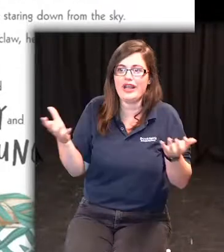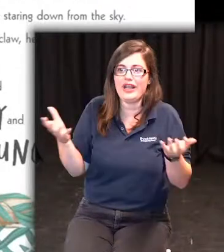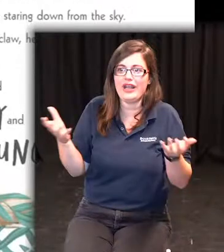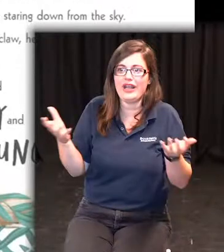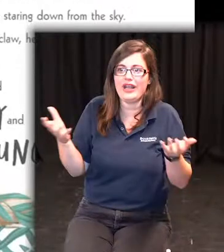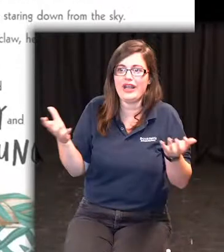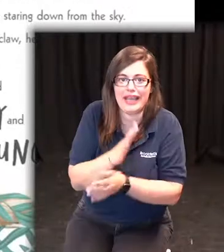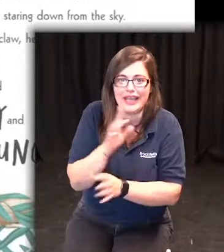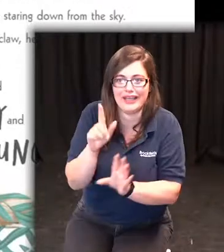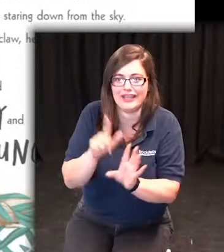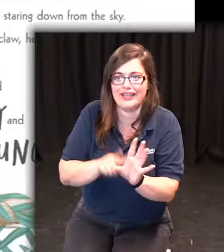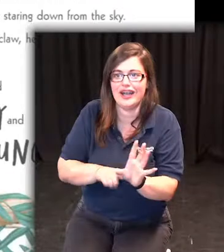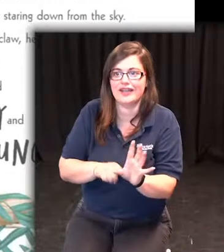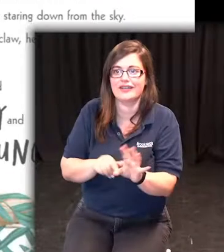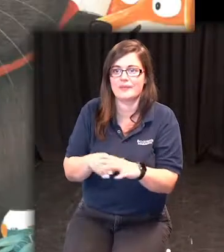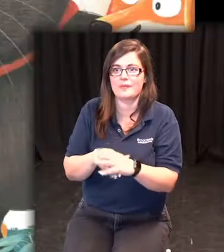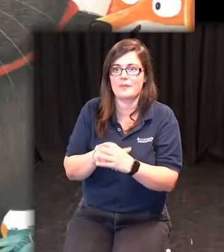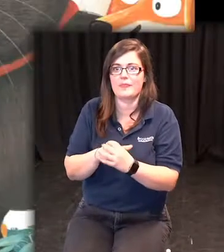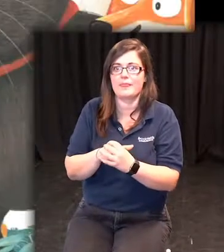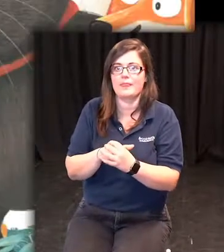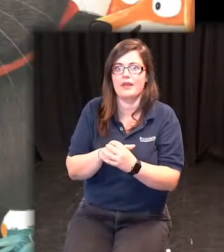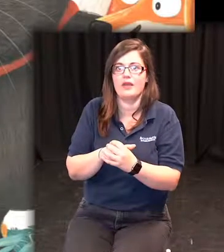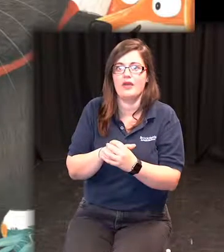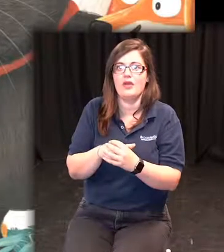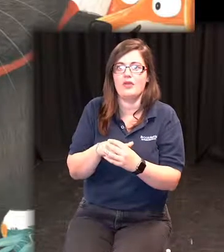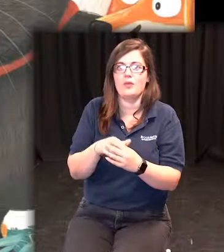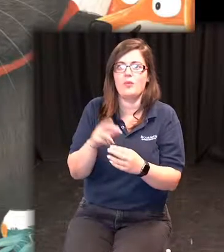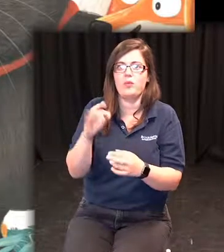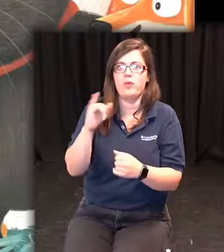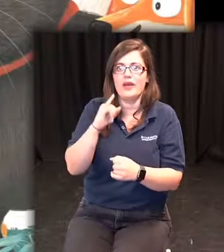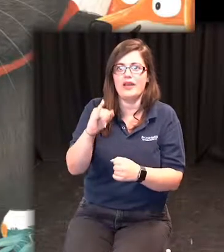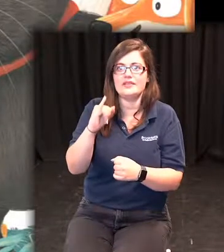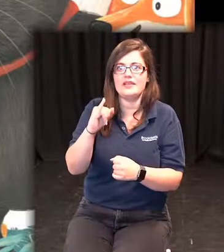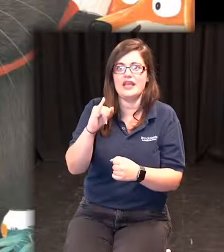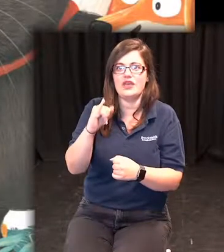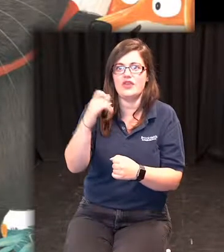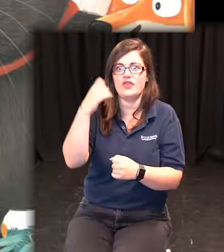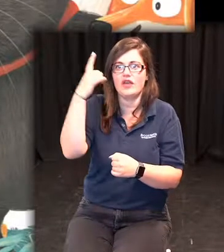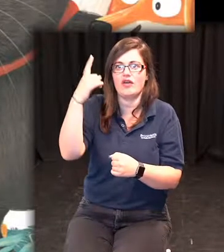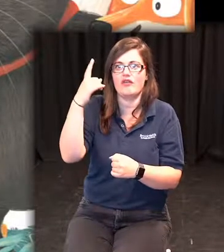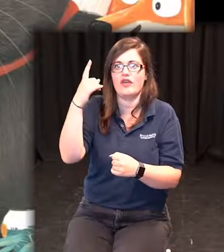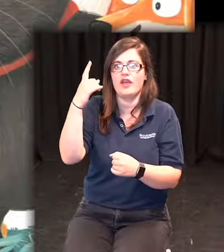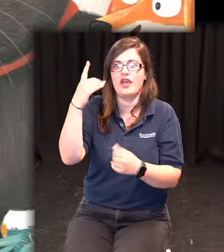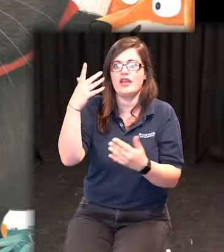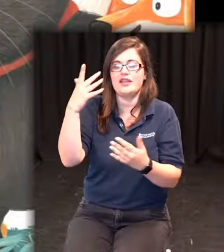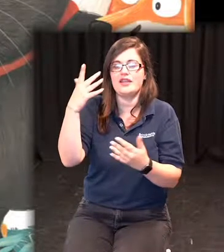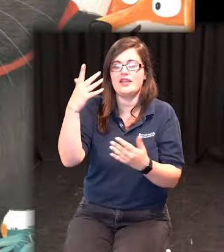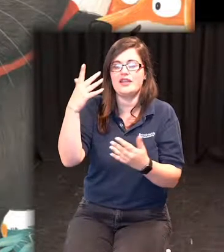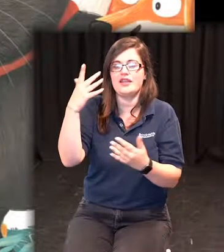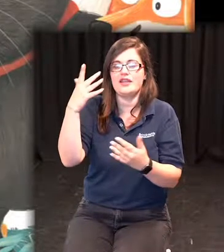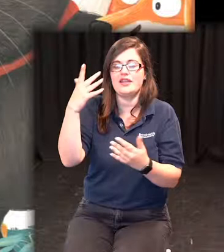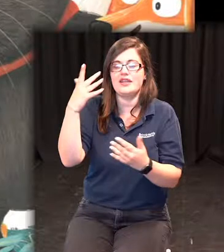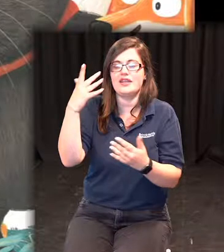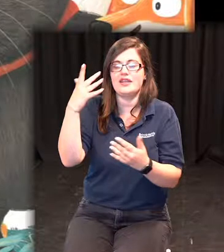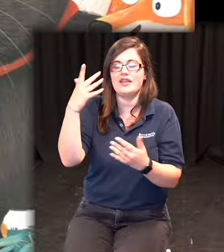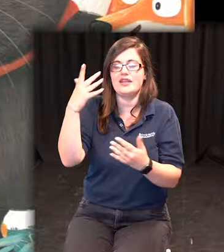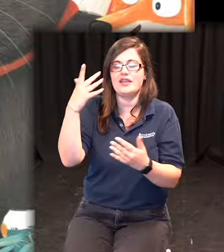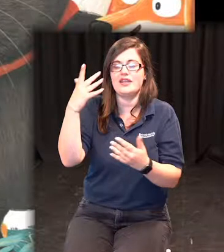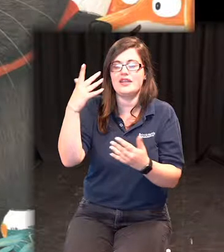and happy and young. The worst he could think of had now come to pass, and